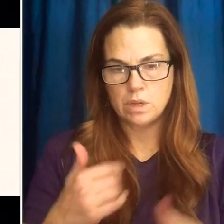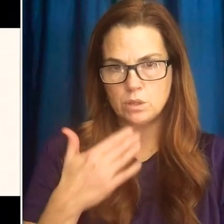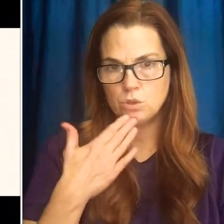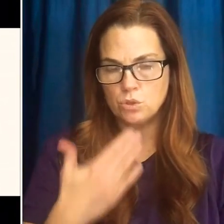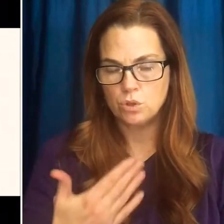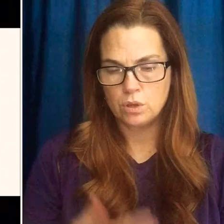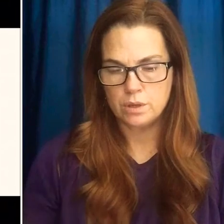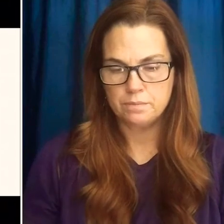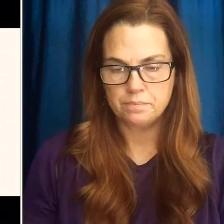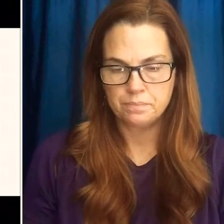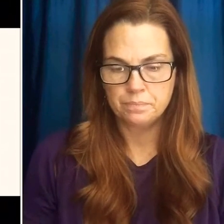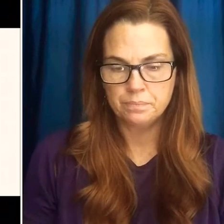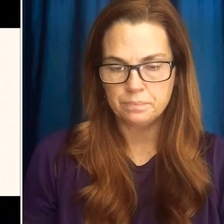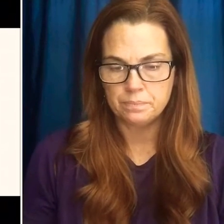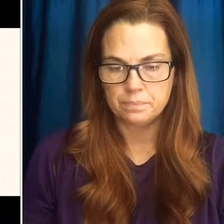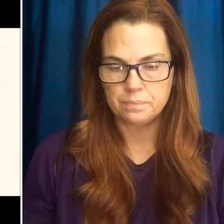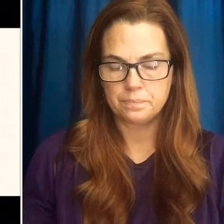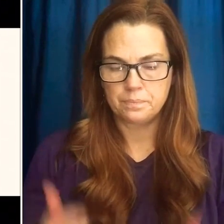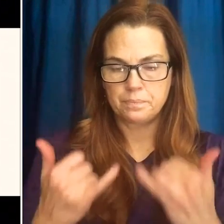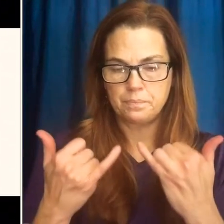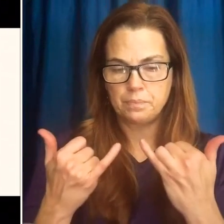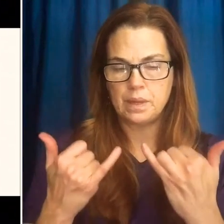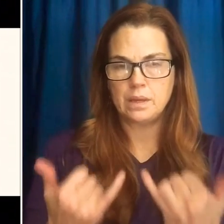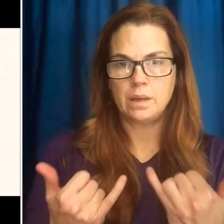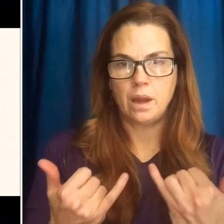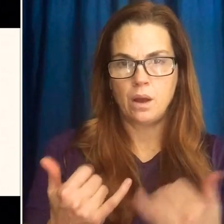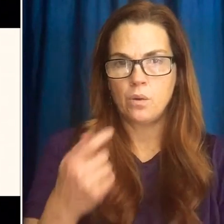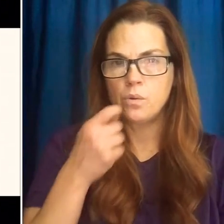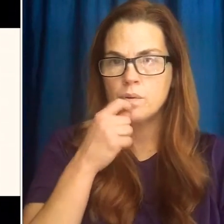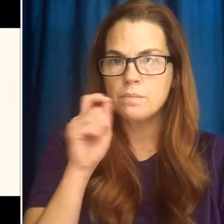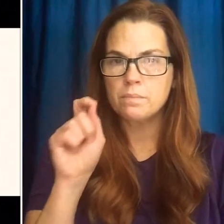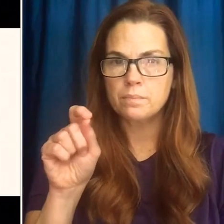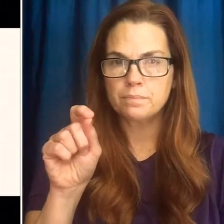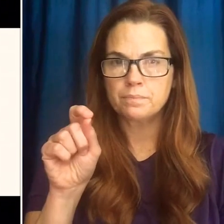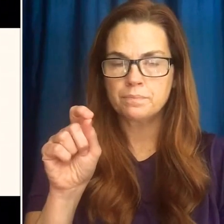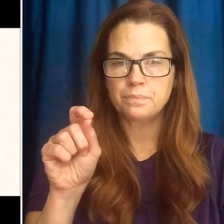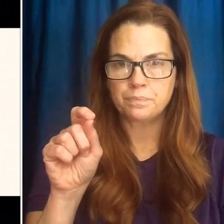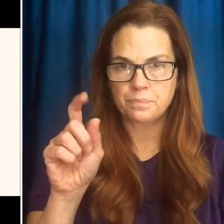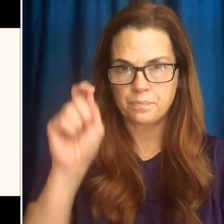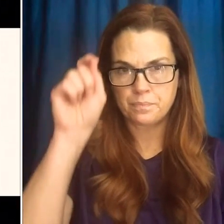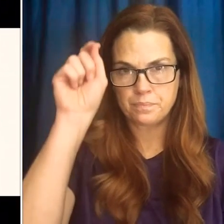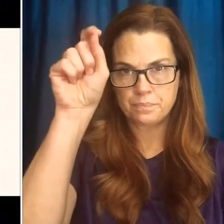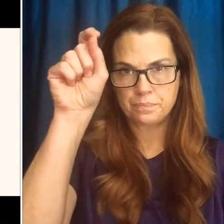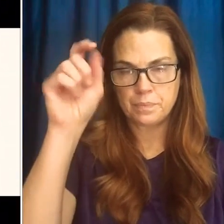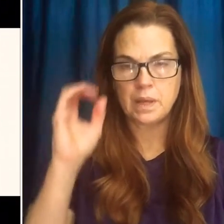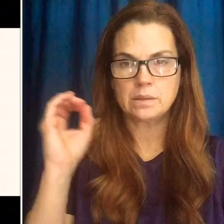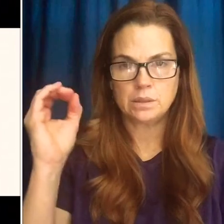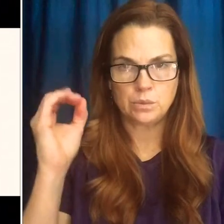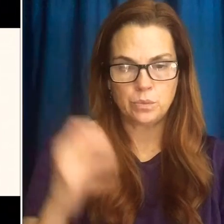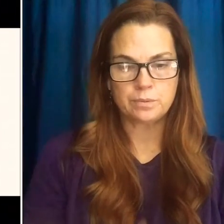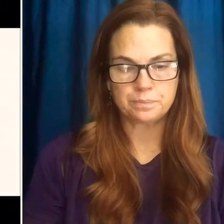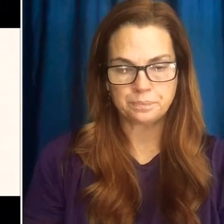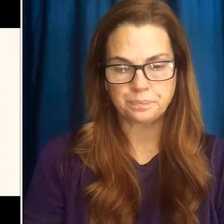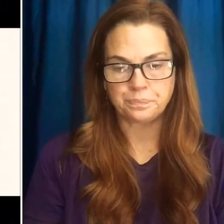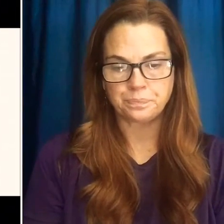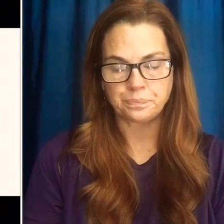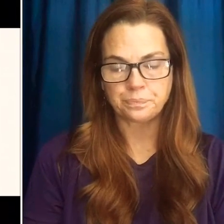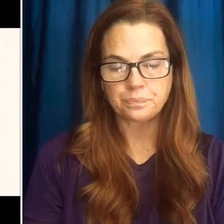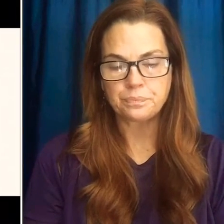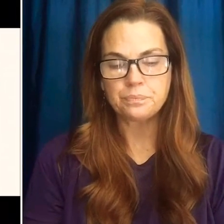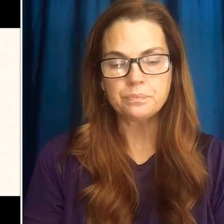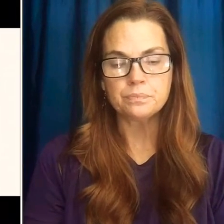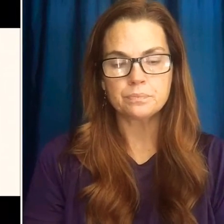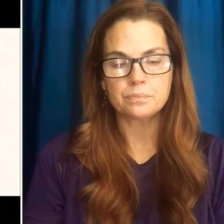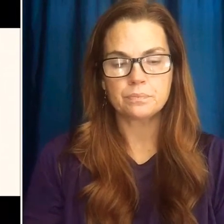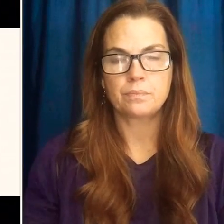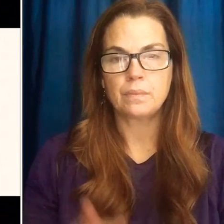it to the top of the house, add a 0, which I'm now going to bring down.